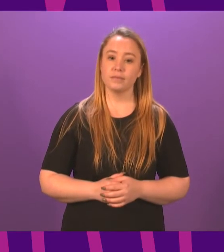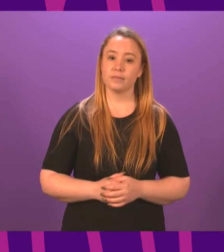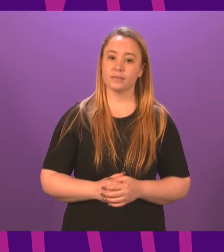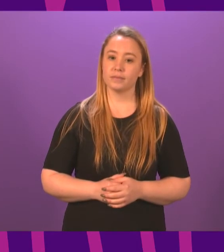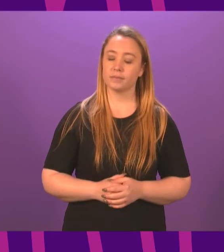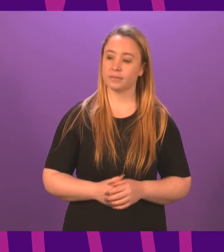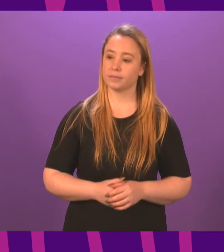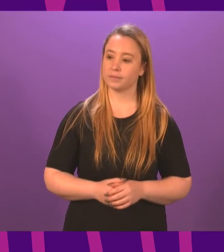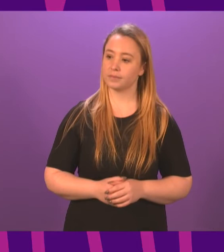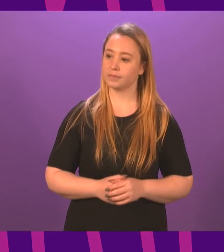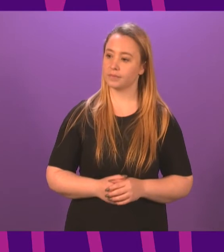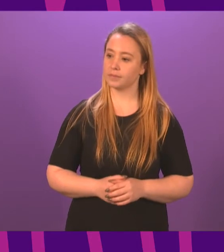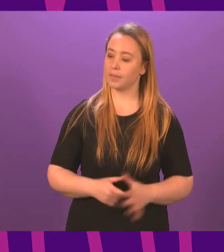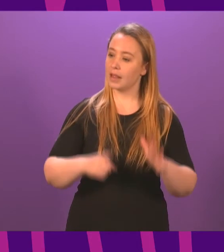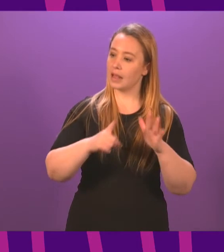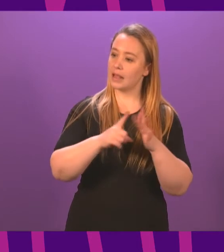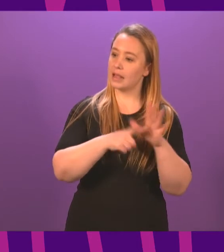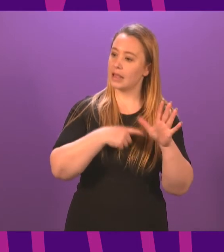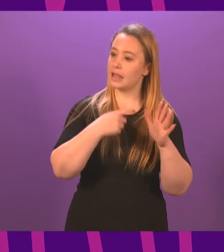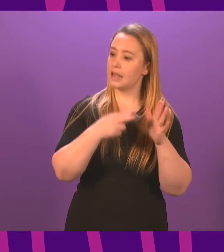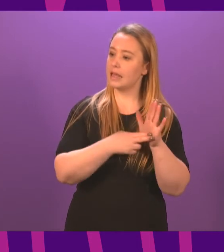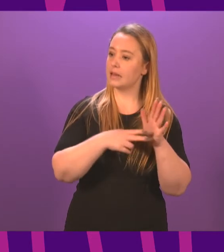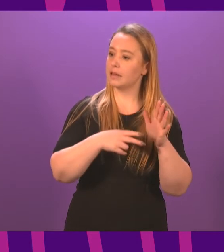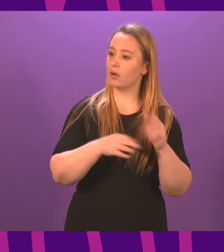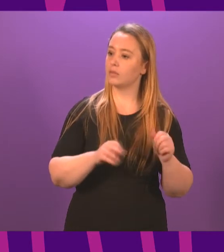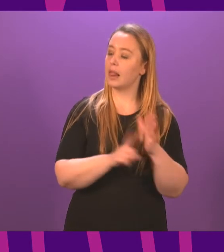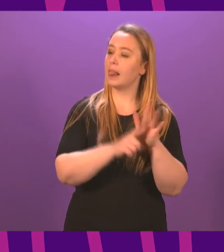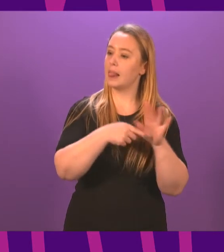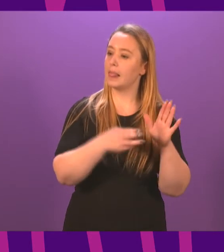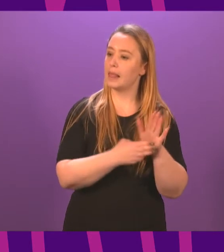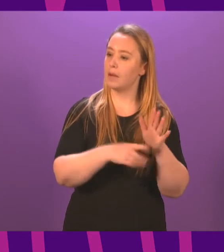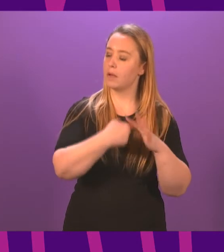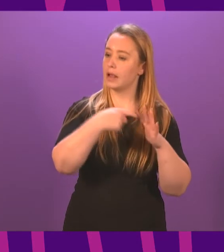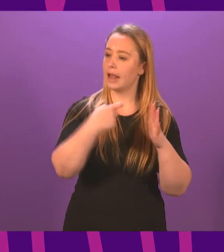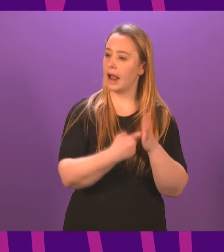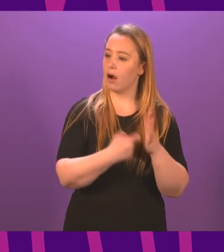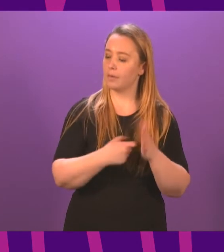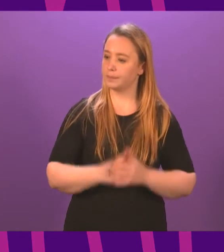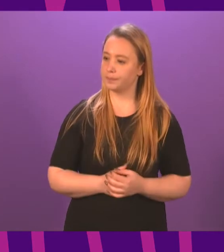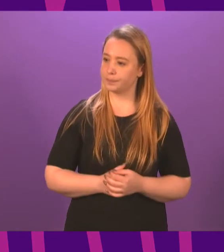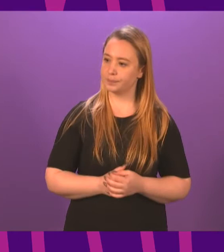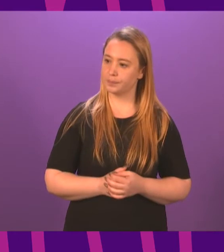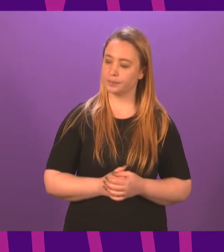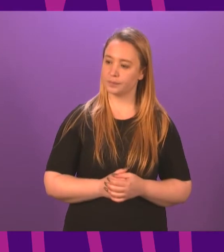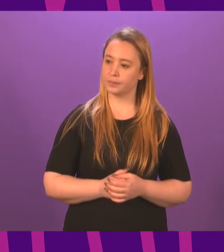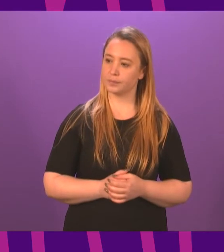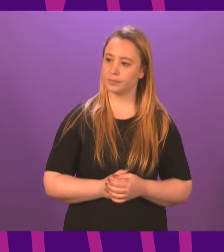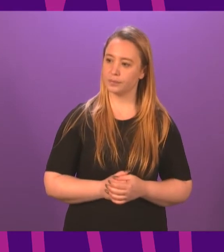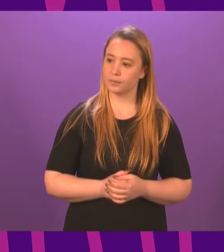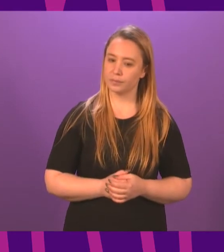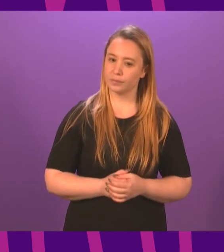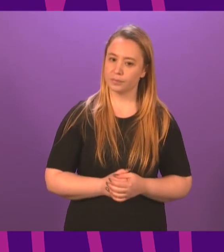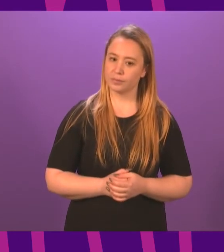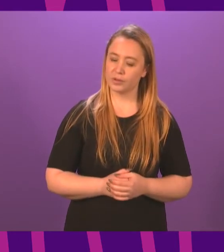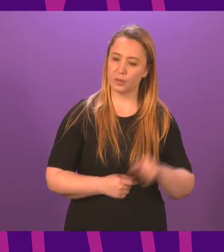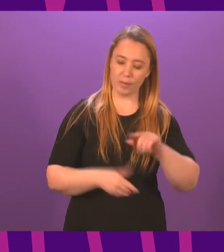Thank you. And I call on Liam Kerr to be followed by Tom Arthur. Liam Kerr. Thank you, Presiding Officer. I'll focus my remarks on the Donald Cameron amendment,